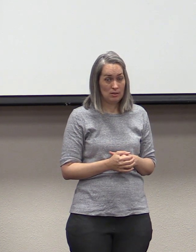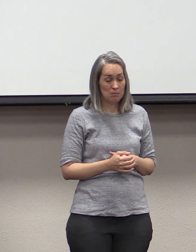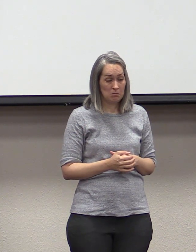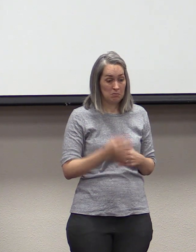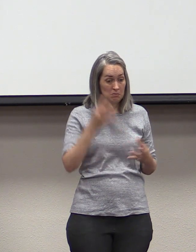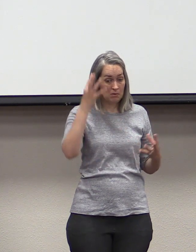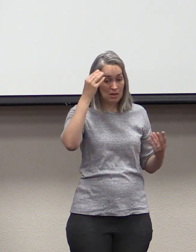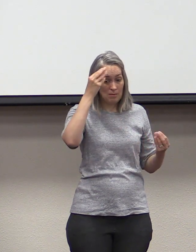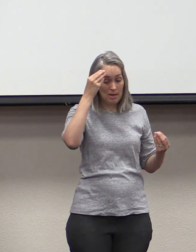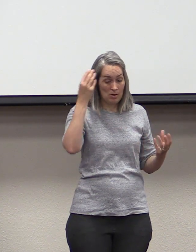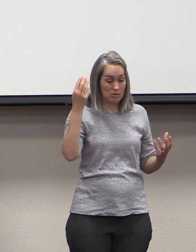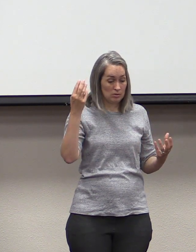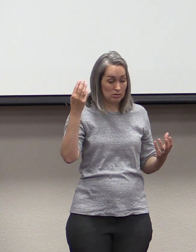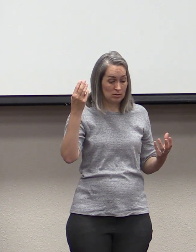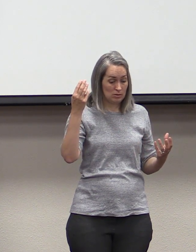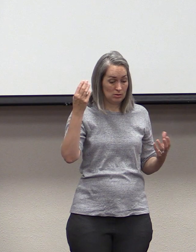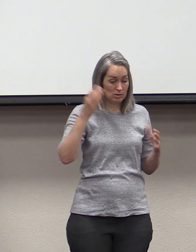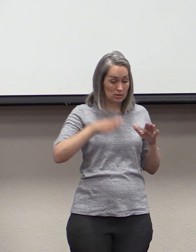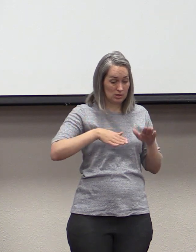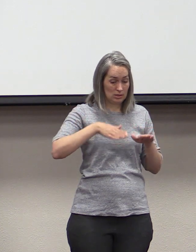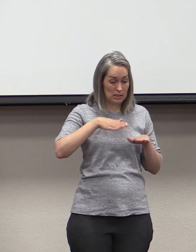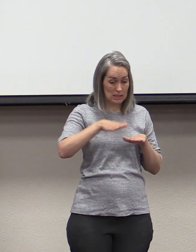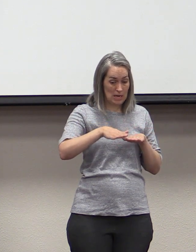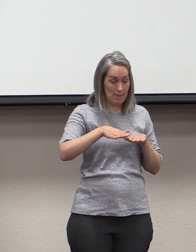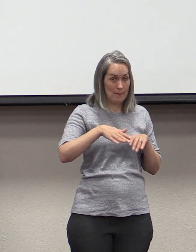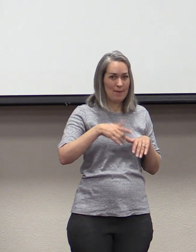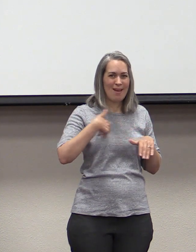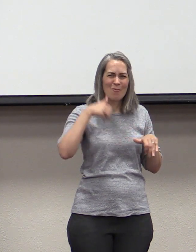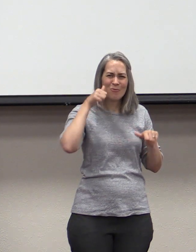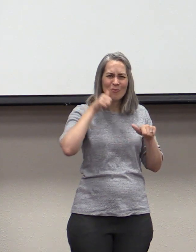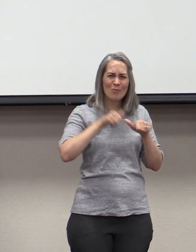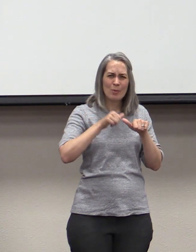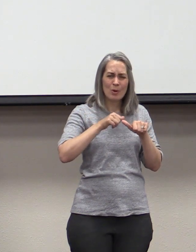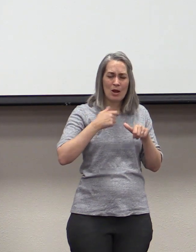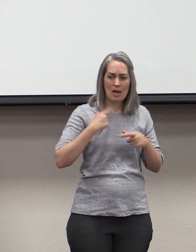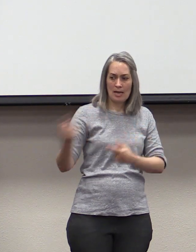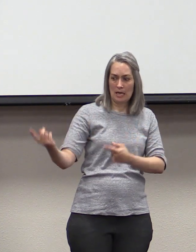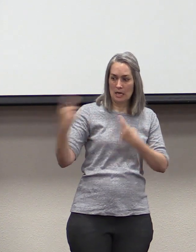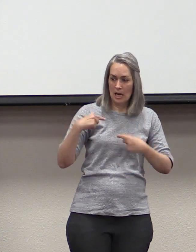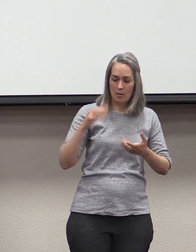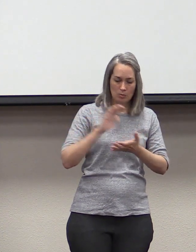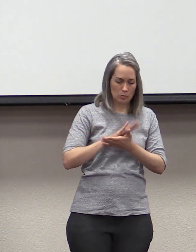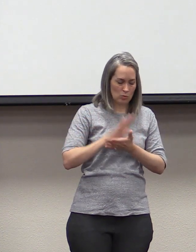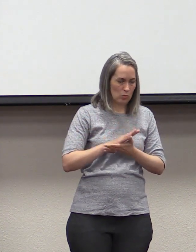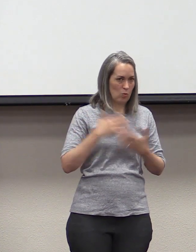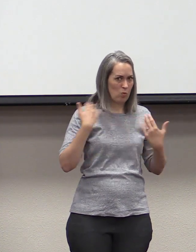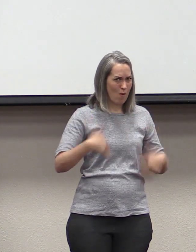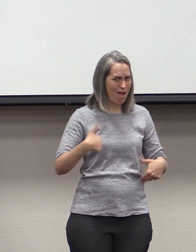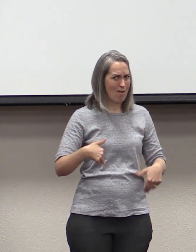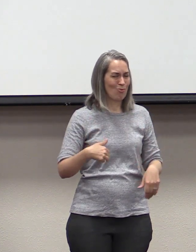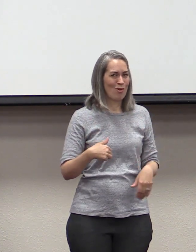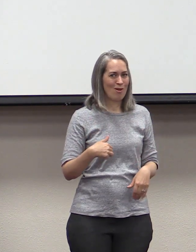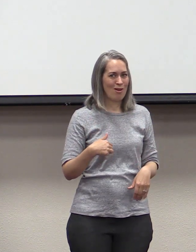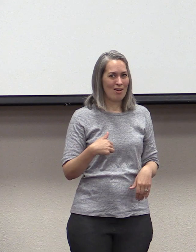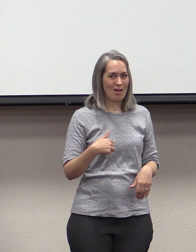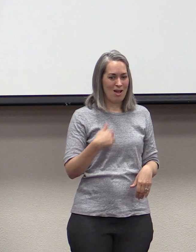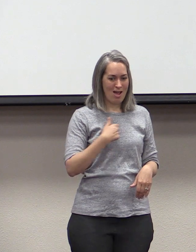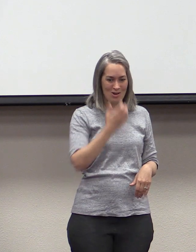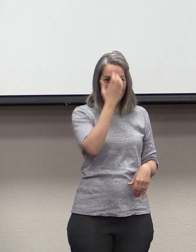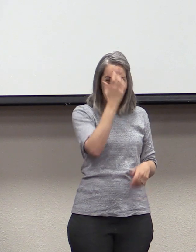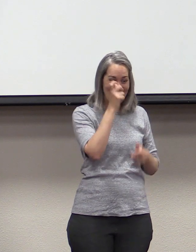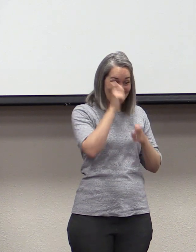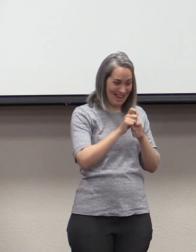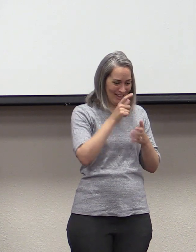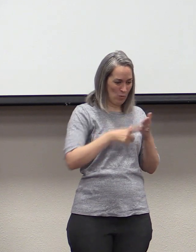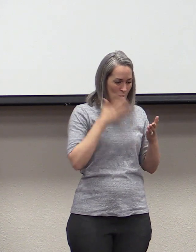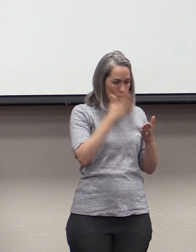Thinking about that step and coming to school. I remember when I came to school, man, it was all laid out. I knew what was going to